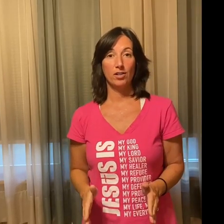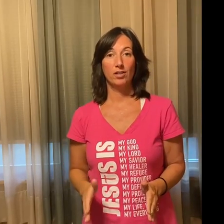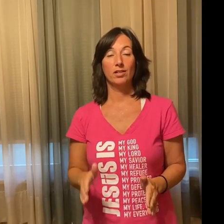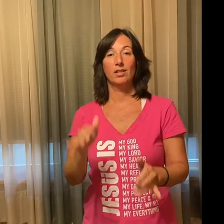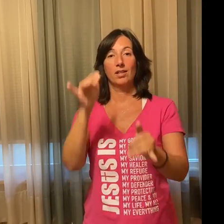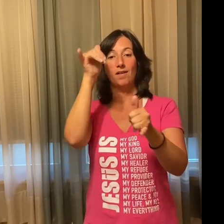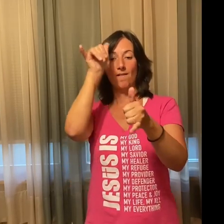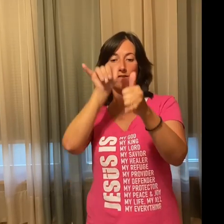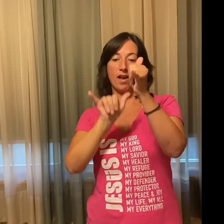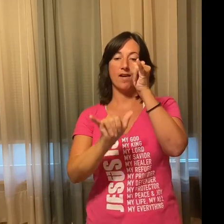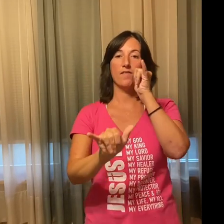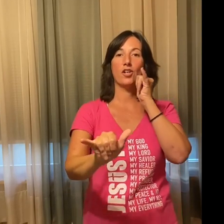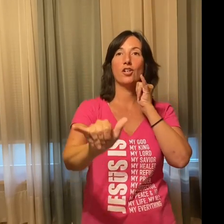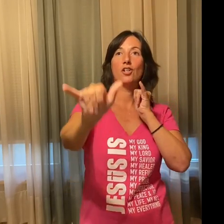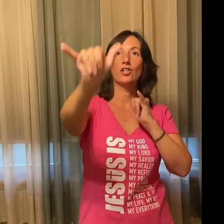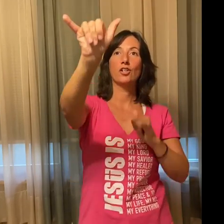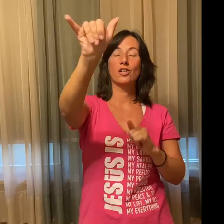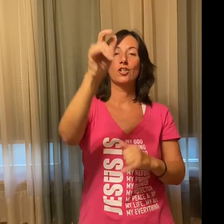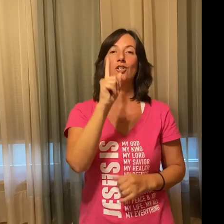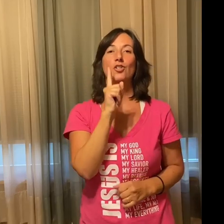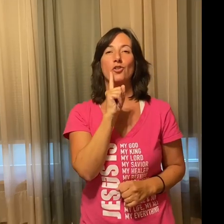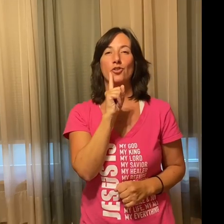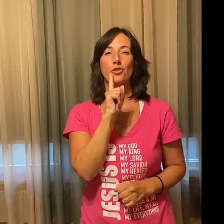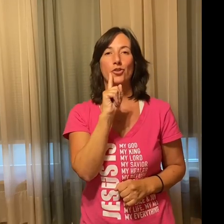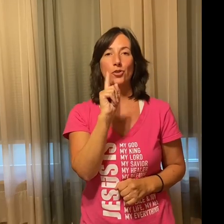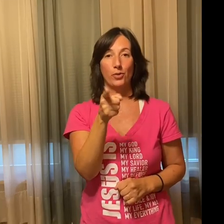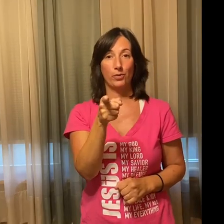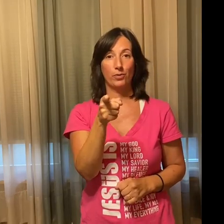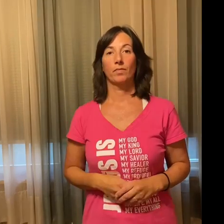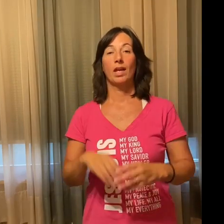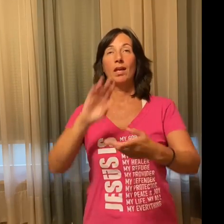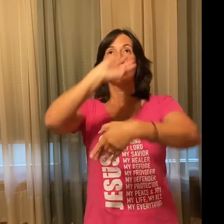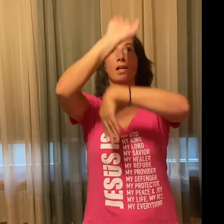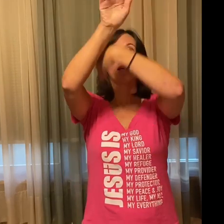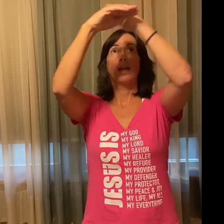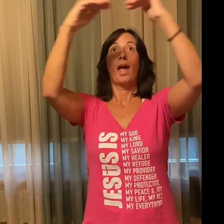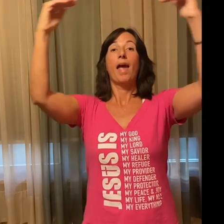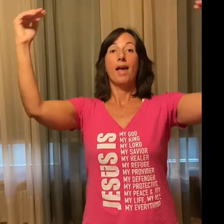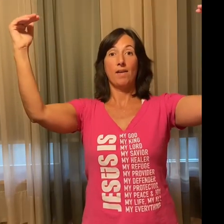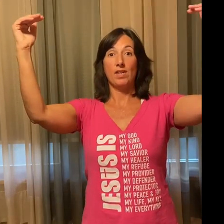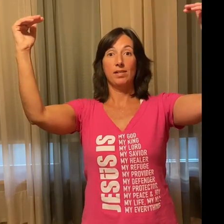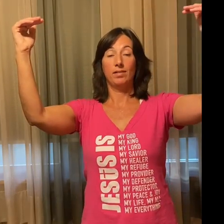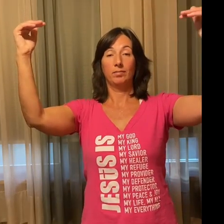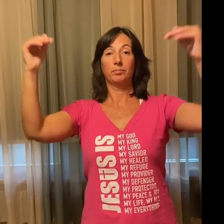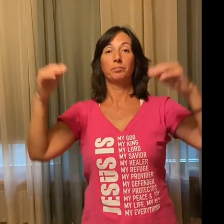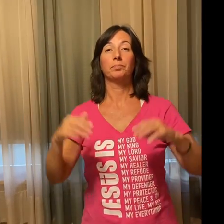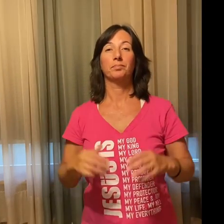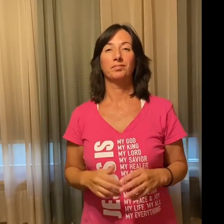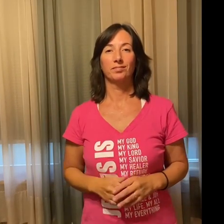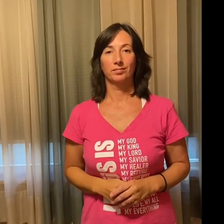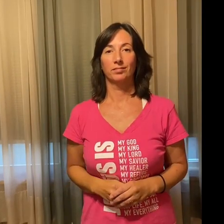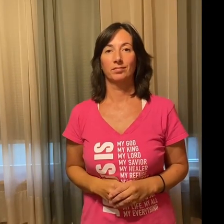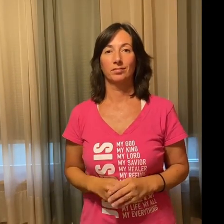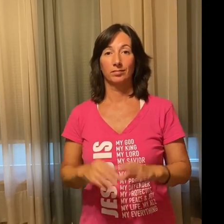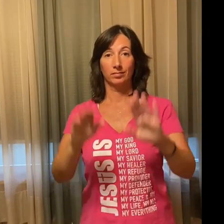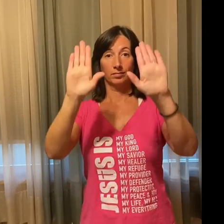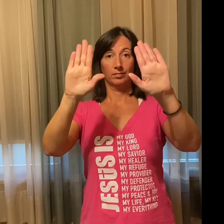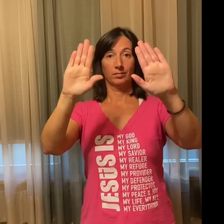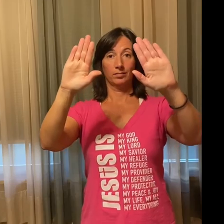savor, forever, true. Heaven,